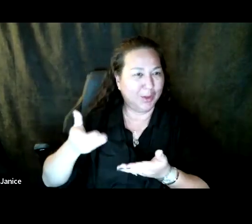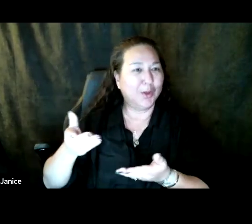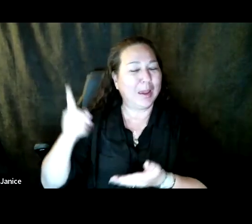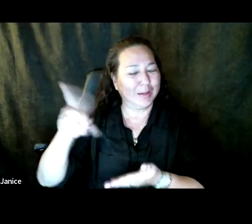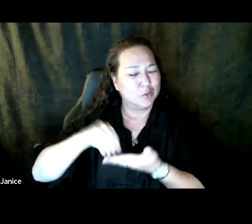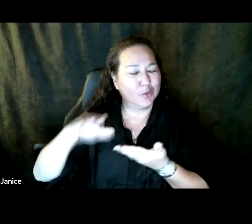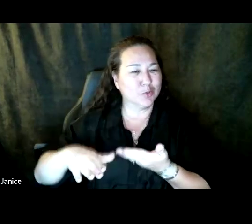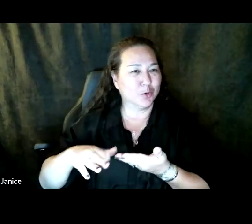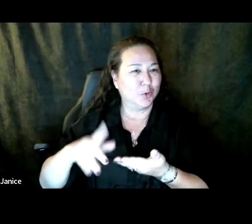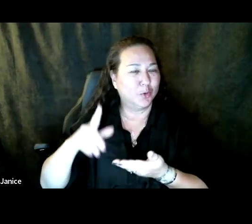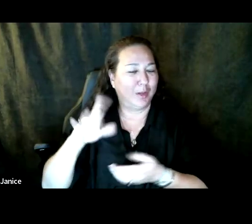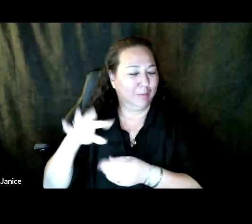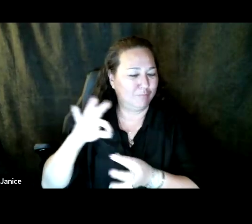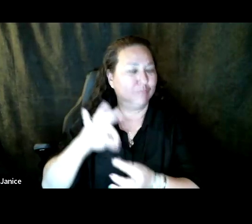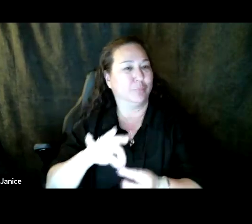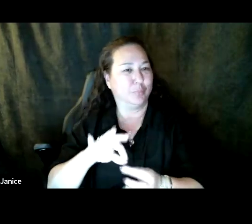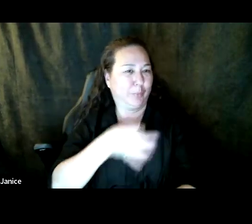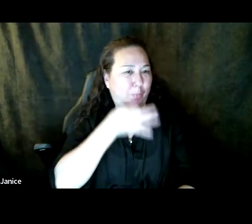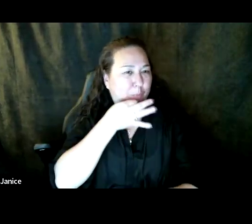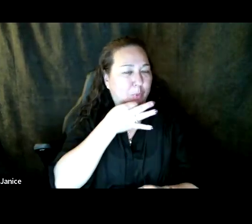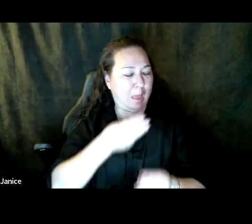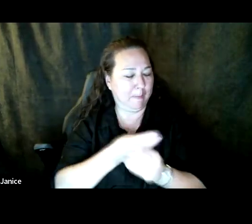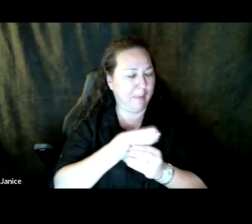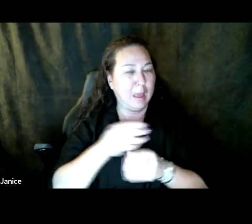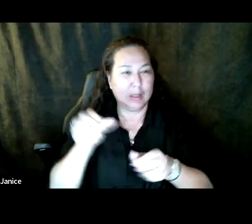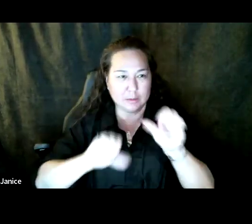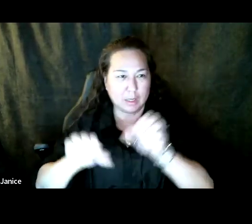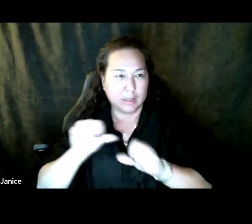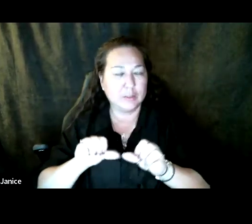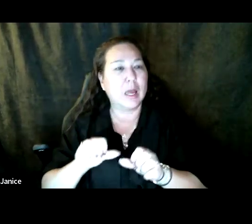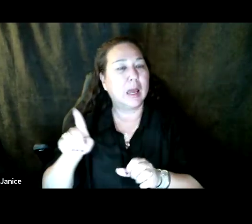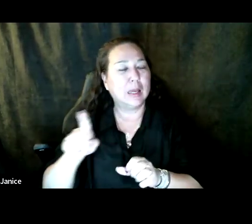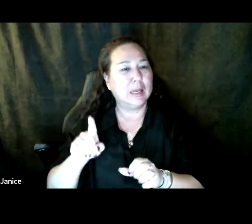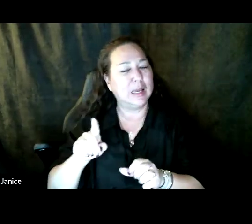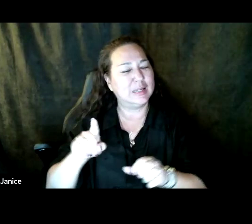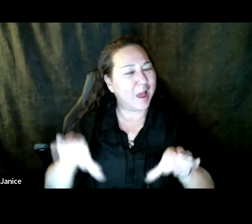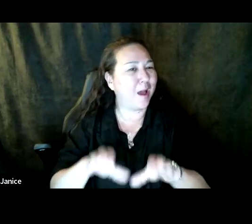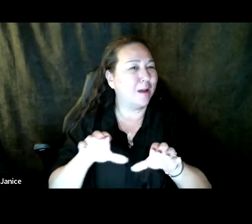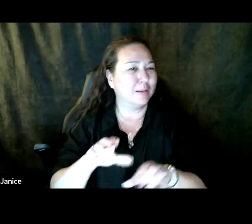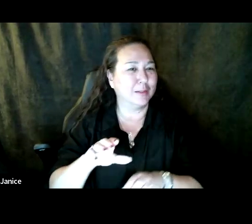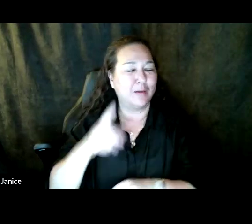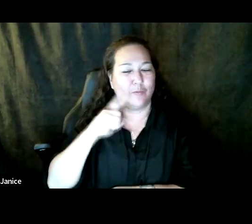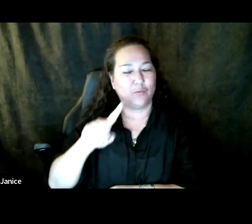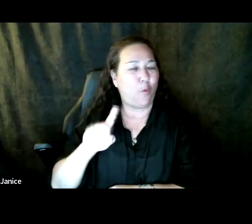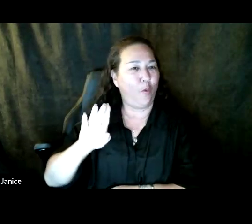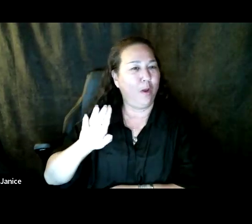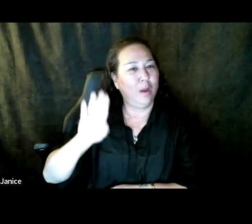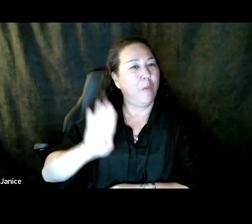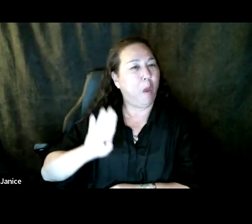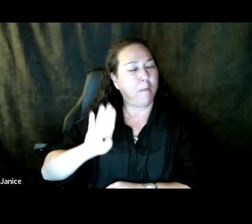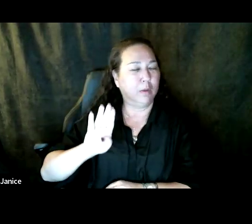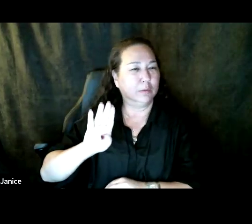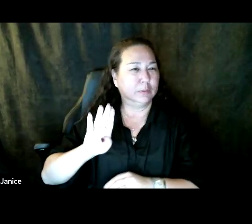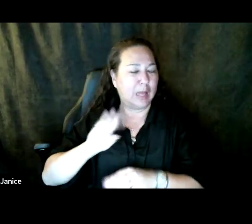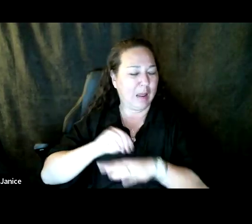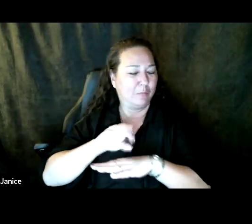Science. He is active in Boston Student Advisory Council and is also enrolled in college classes at Wentworth Institute